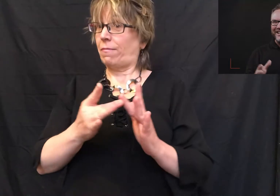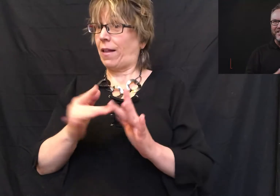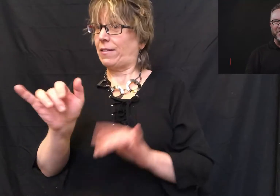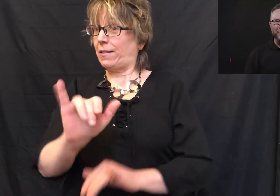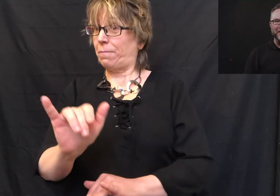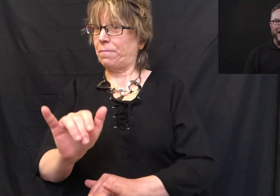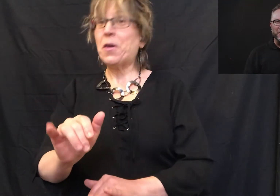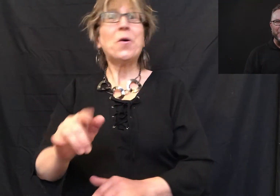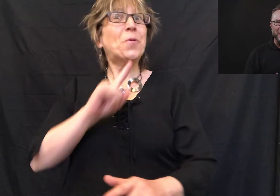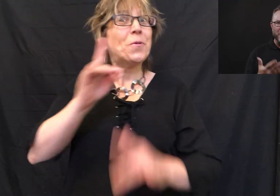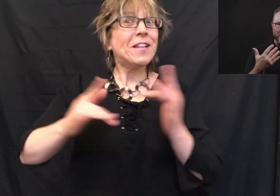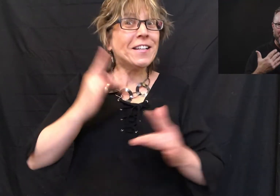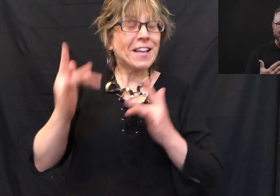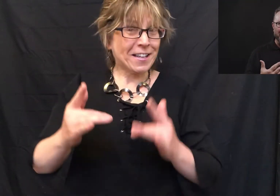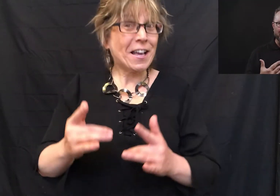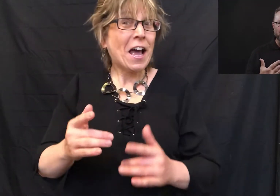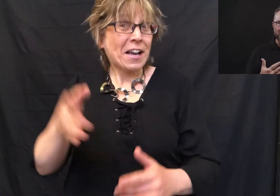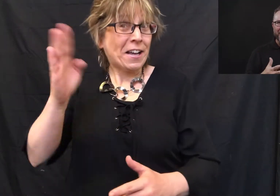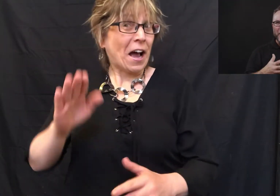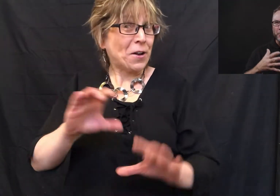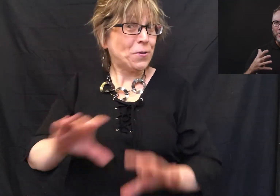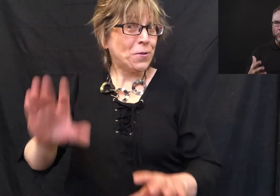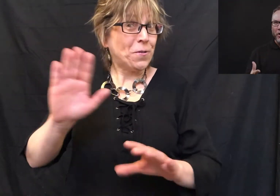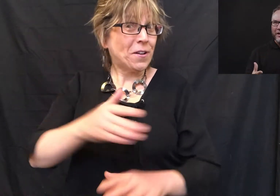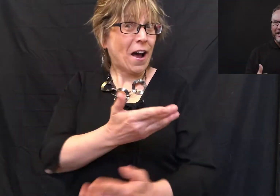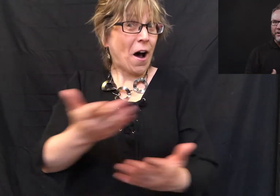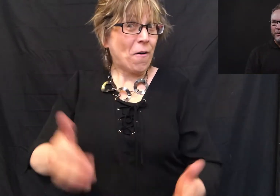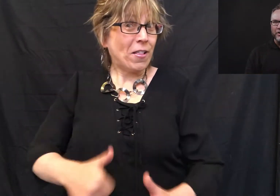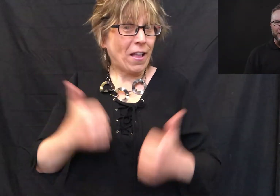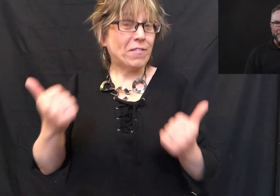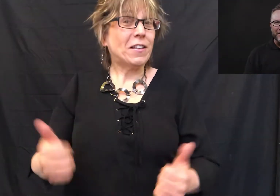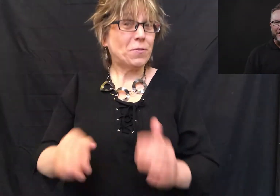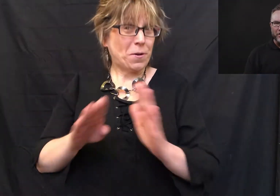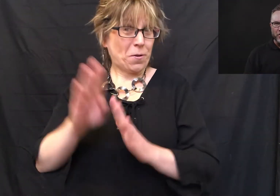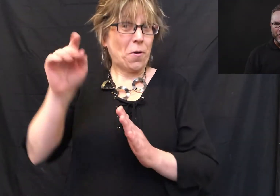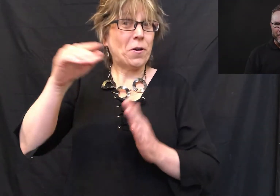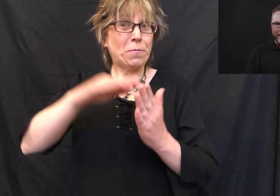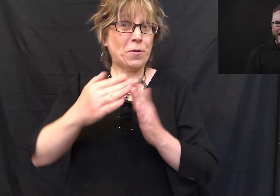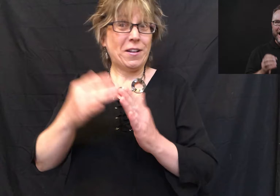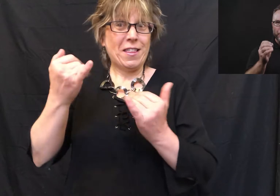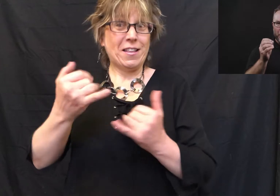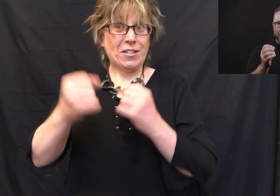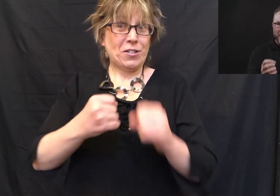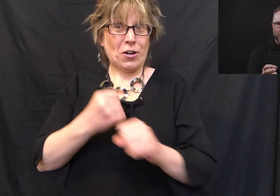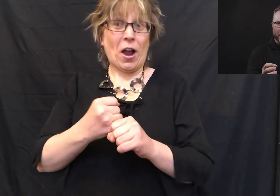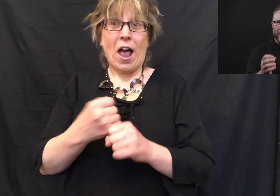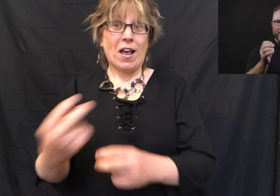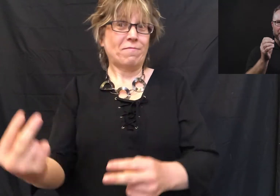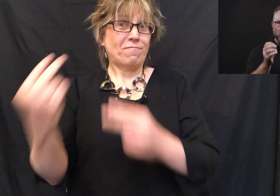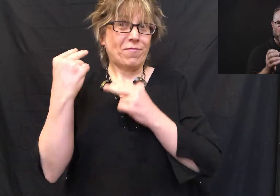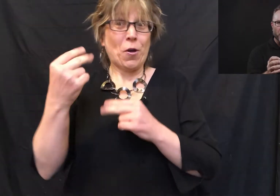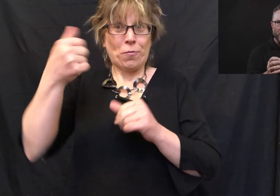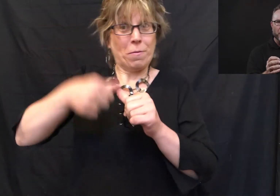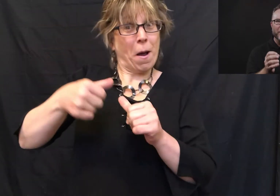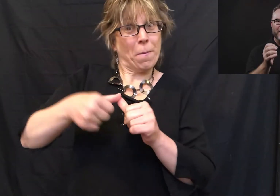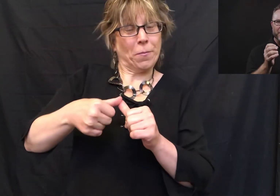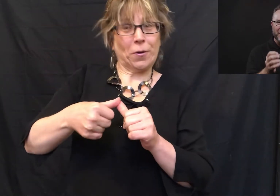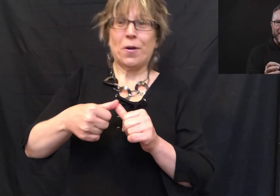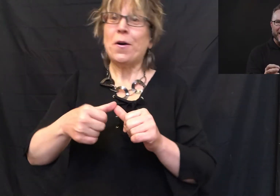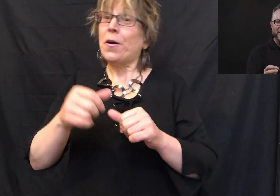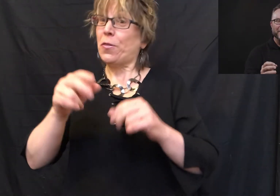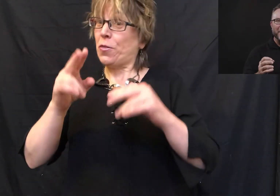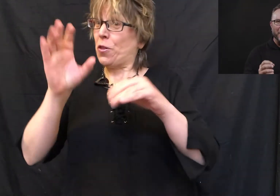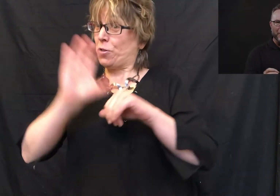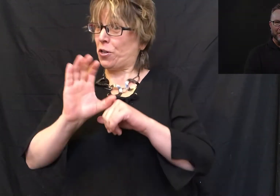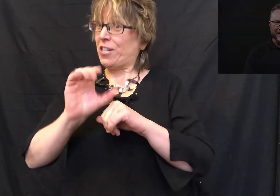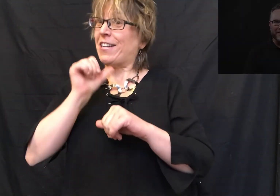so excited to see what God is going to do in our lives as we grow together in community this year, and remember that the church is